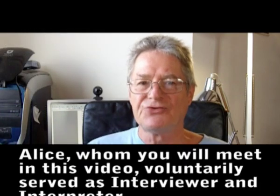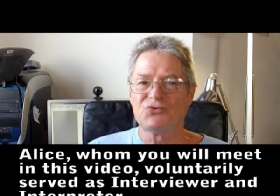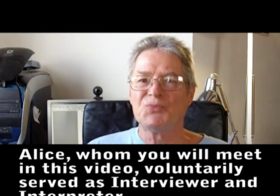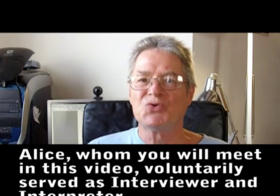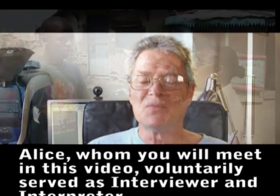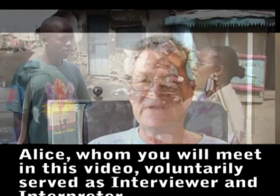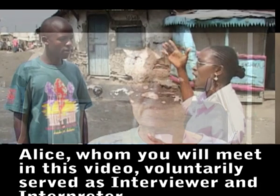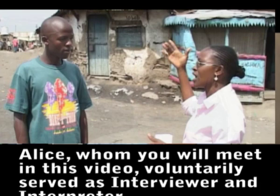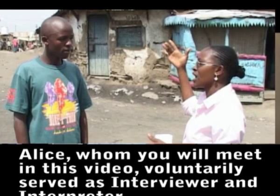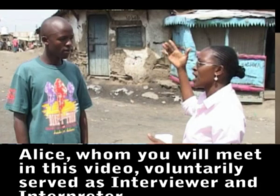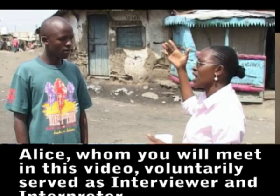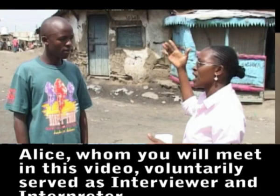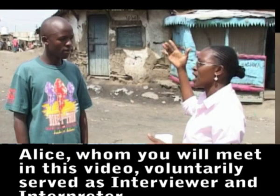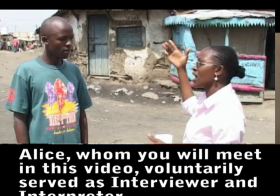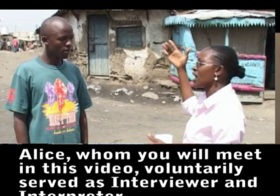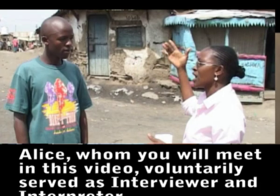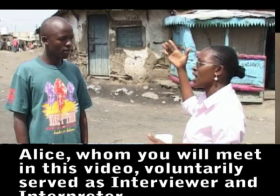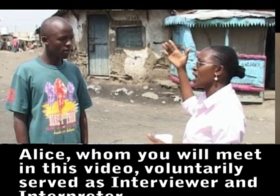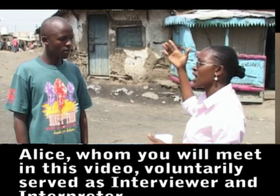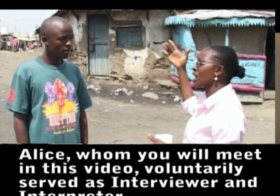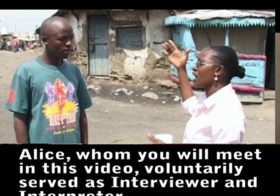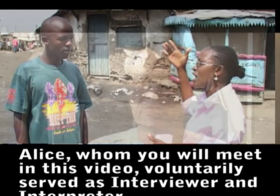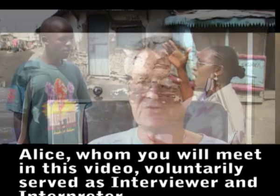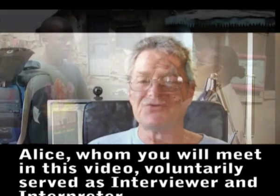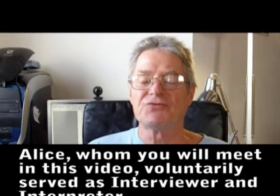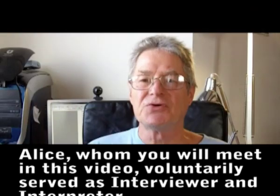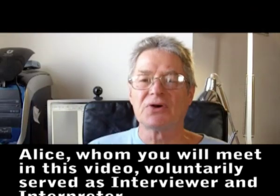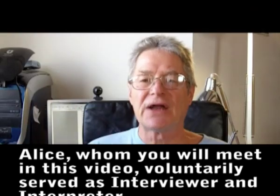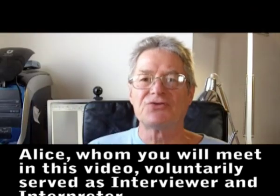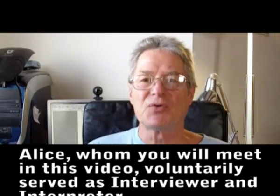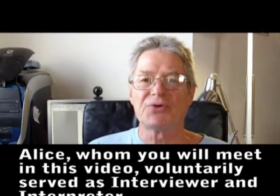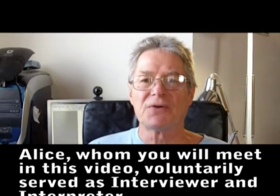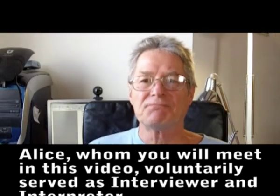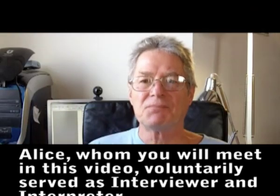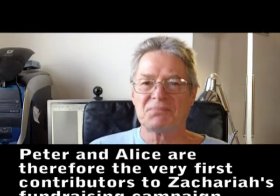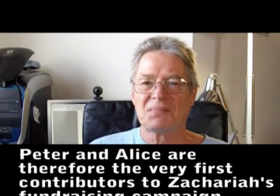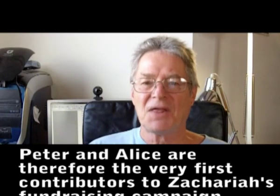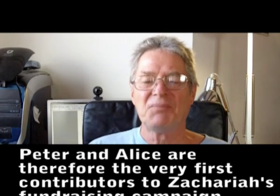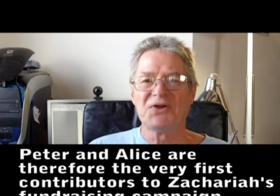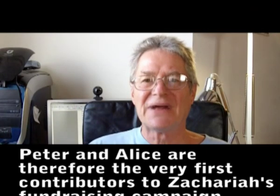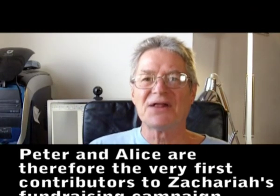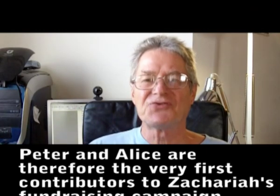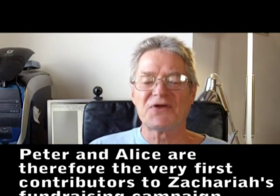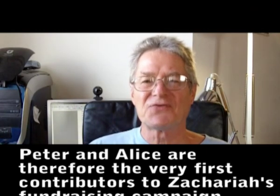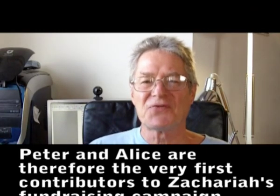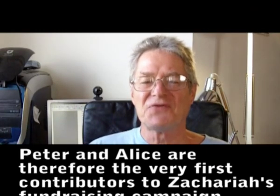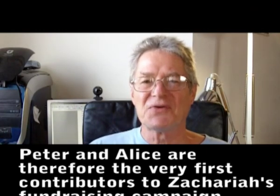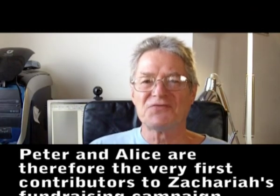Alice, whom you will meet in this video, voluntarily served as interviewer and interpreter. Peter and Alice were therefore the very